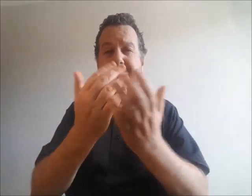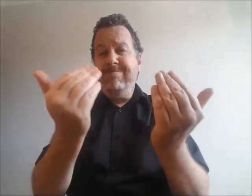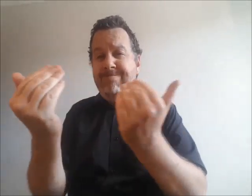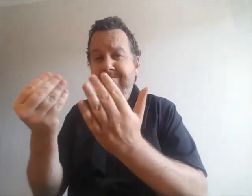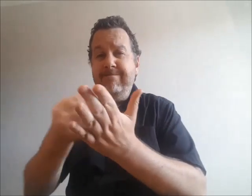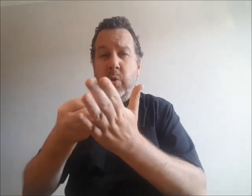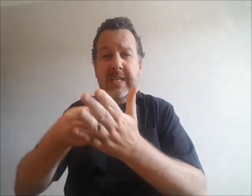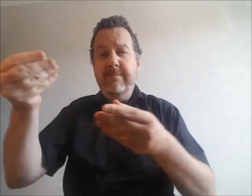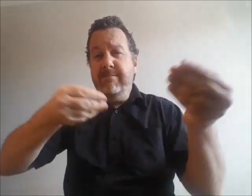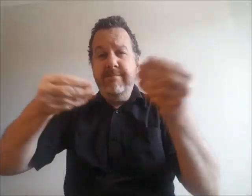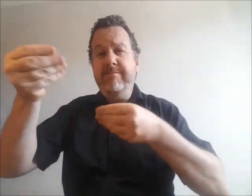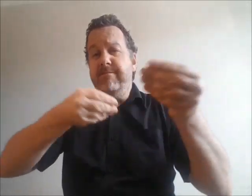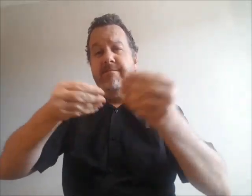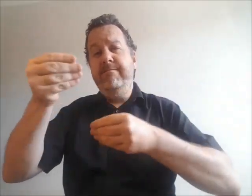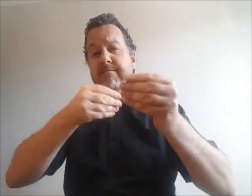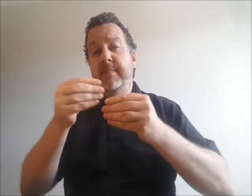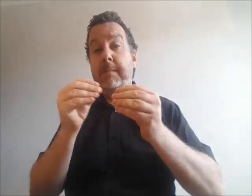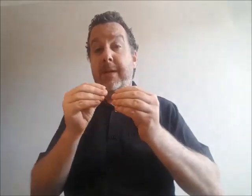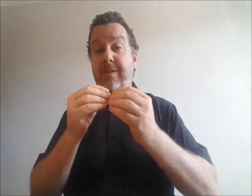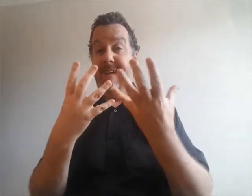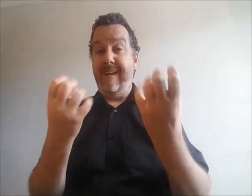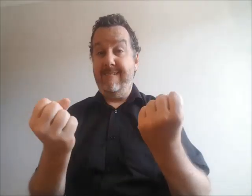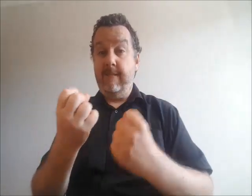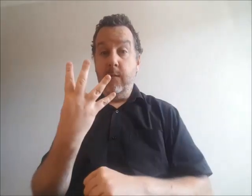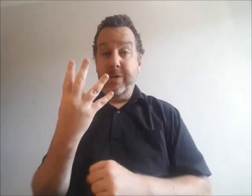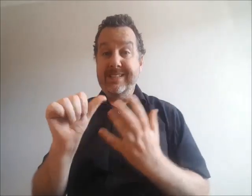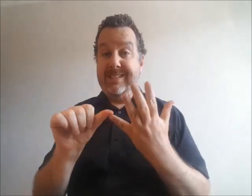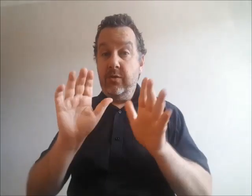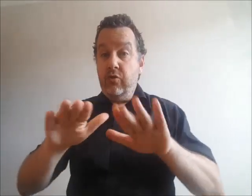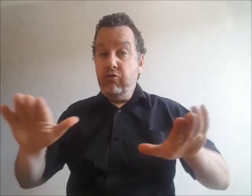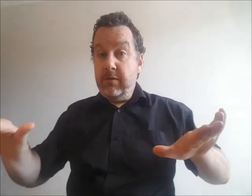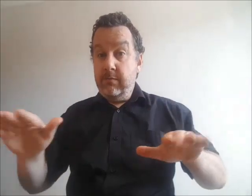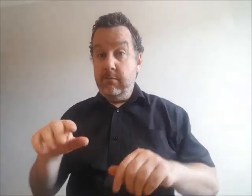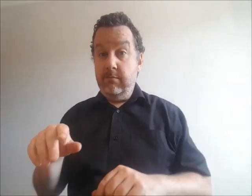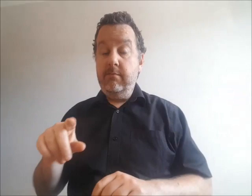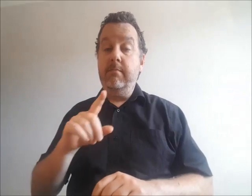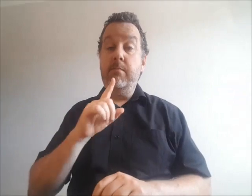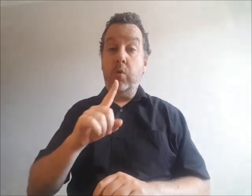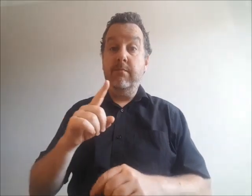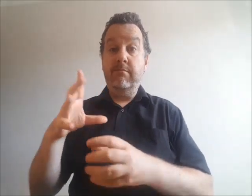appeal basically for donations, that there was 4 deaf children in the orphanage.